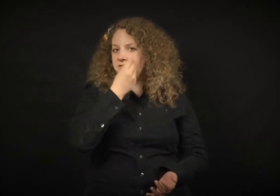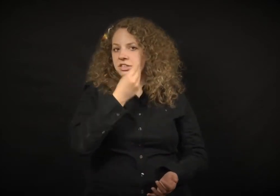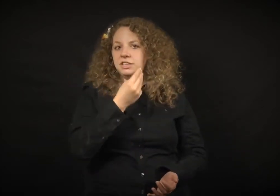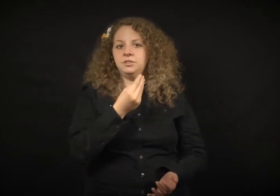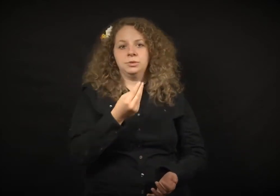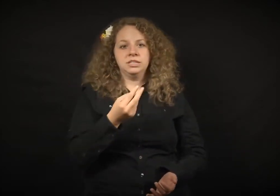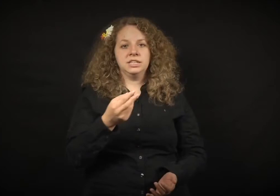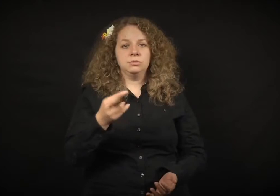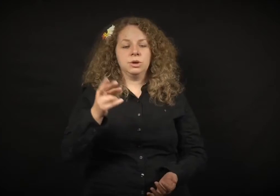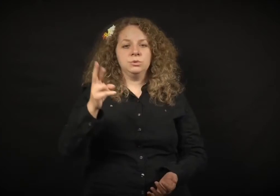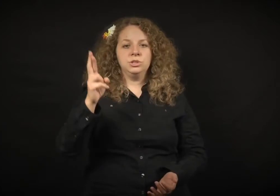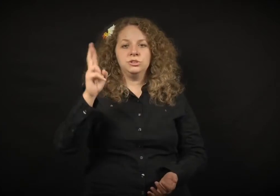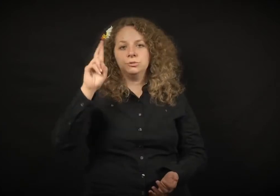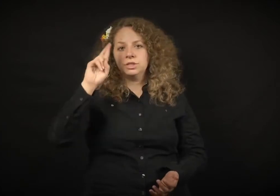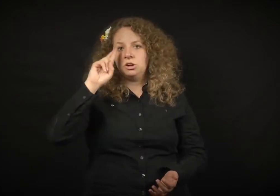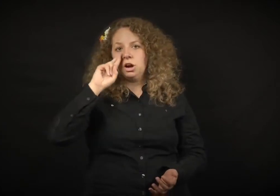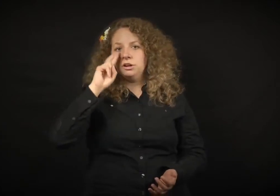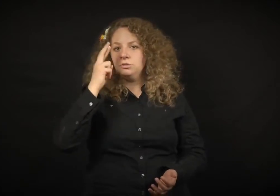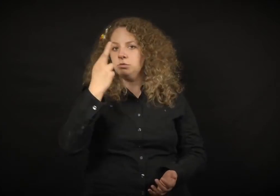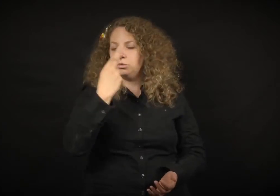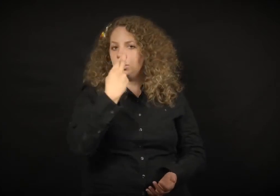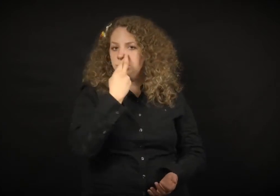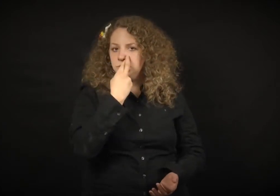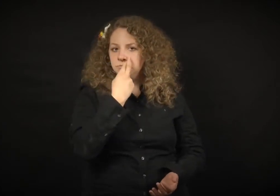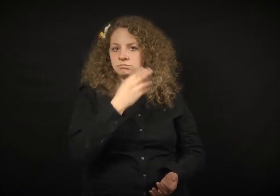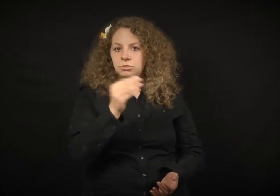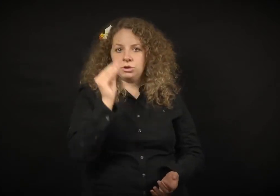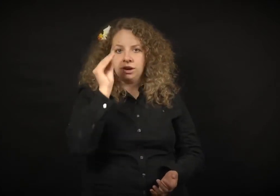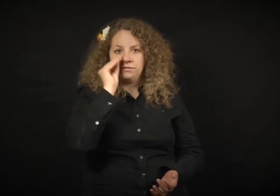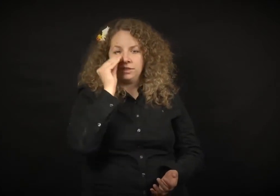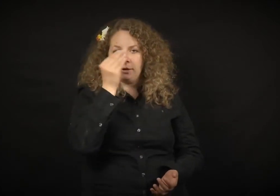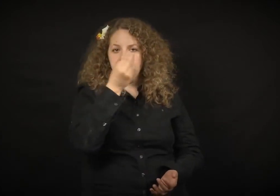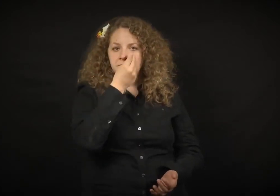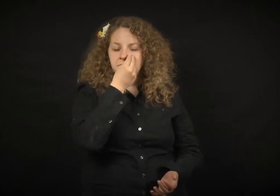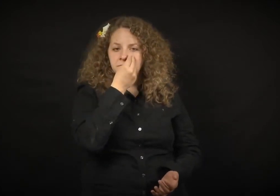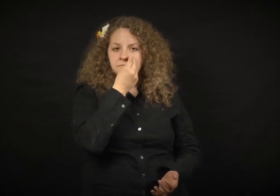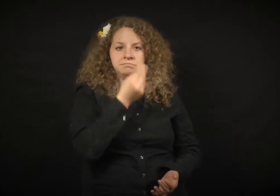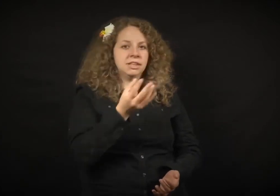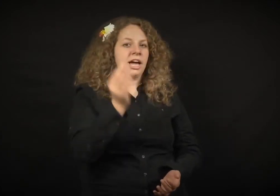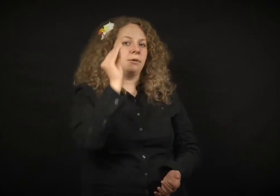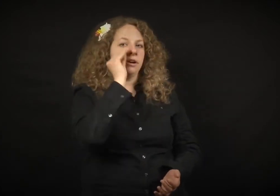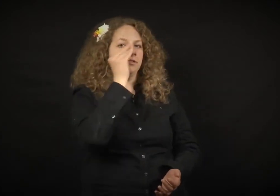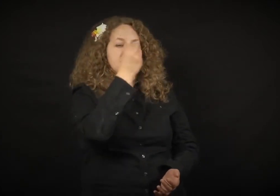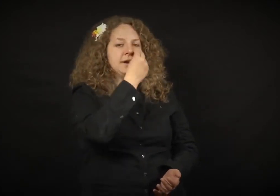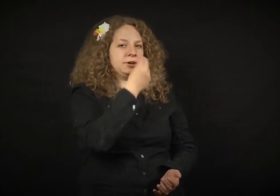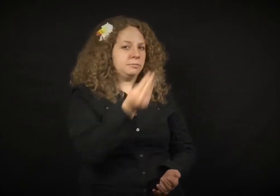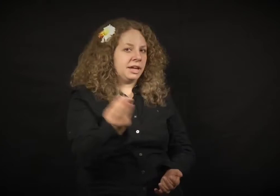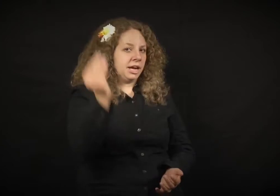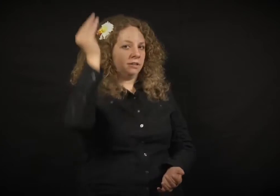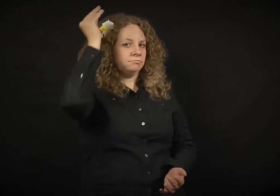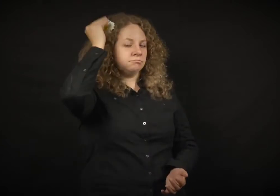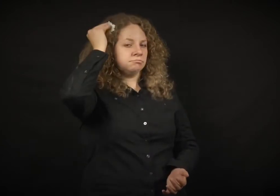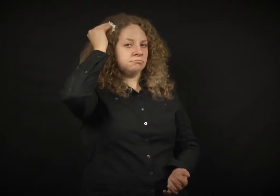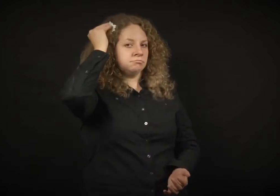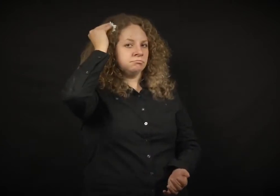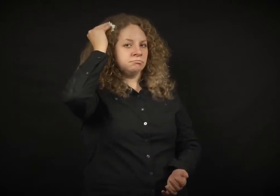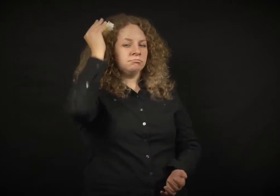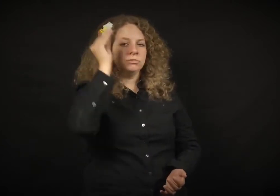Specifically, if you wanted to say rose, you could do it with an R, rose, or a flower. Like I wear a flower in my hair,